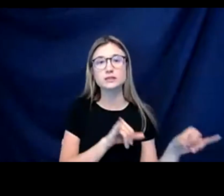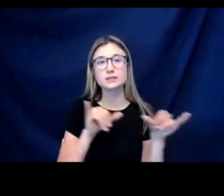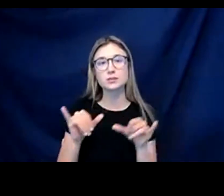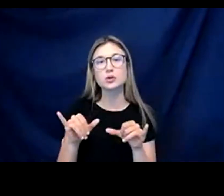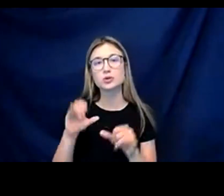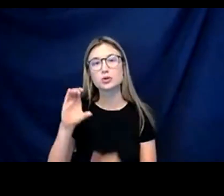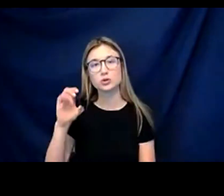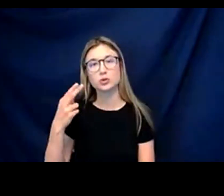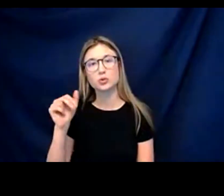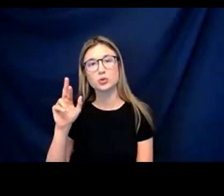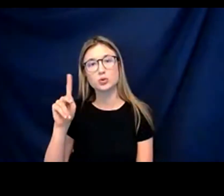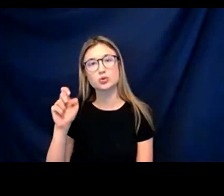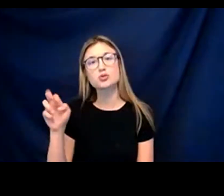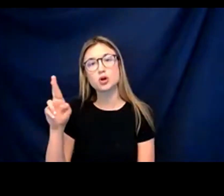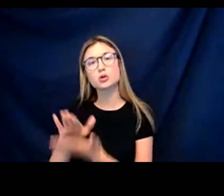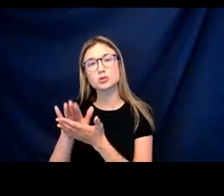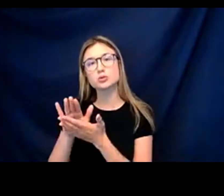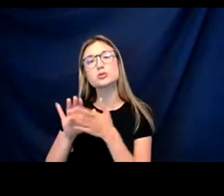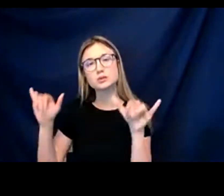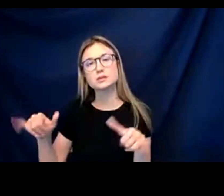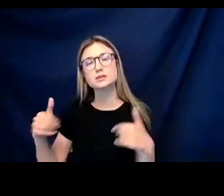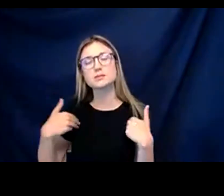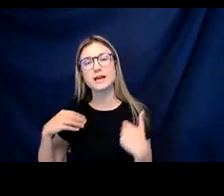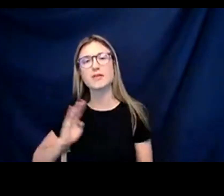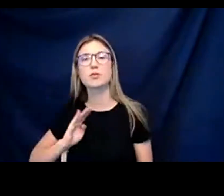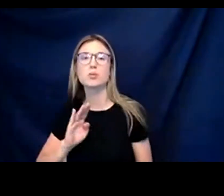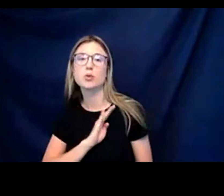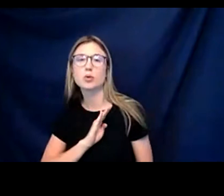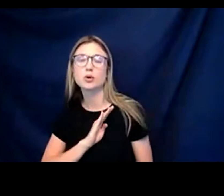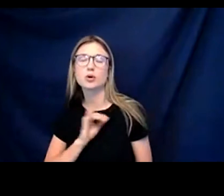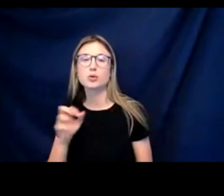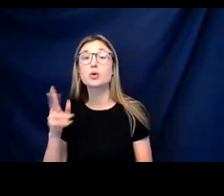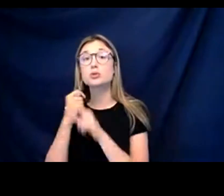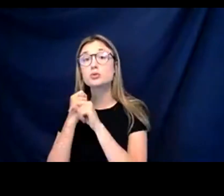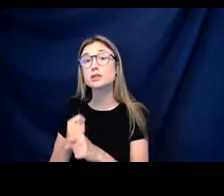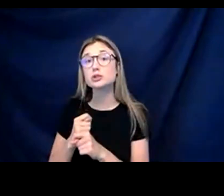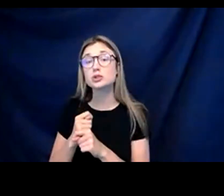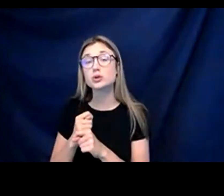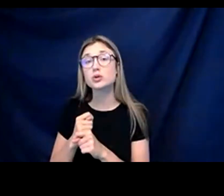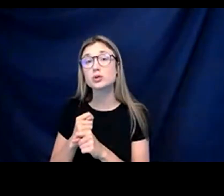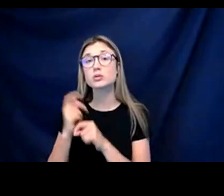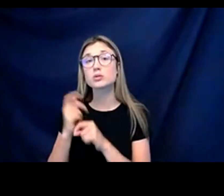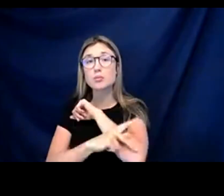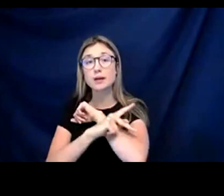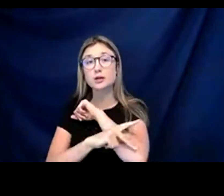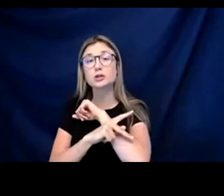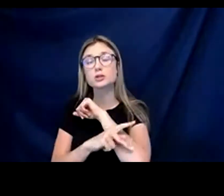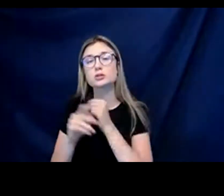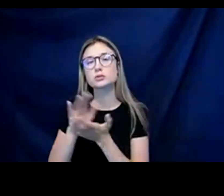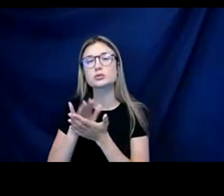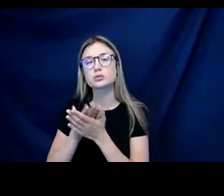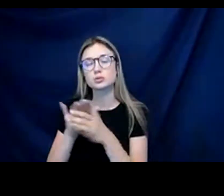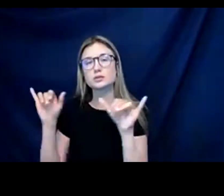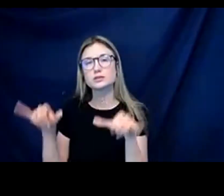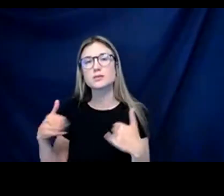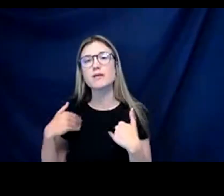school systems have their own board, or traditional public parish school systems has their own board. The the special school district will have its